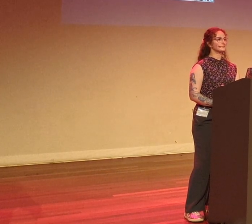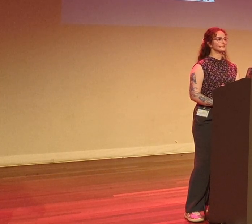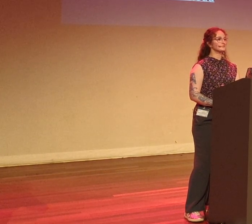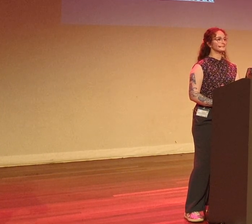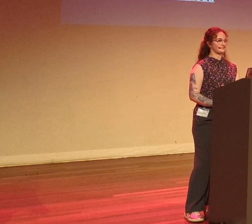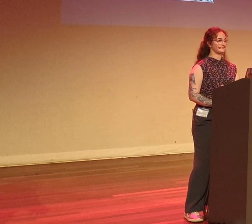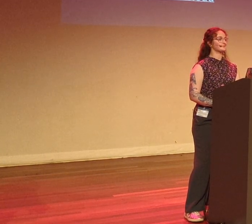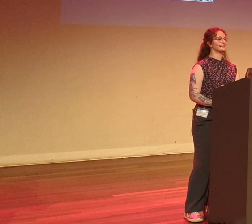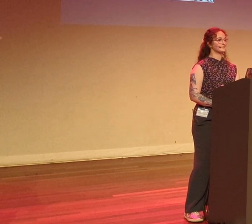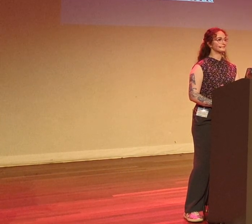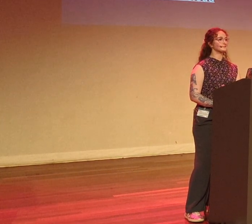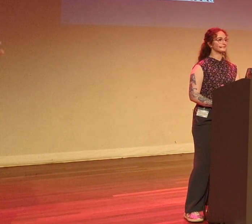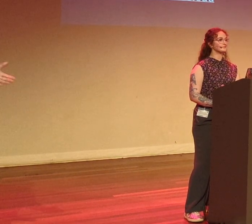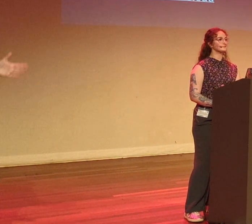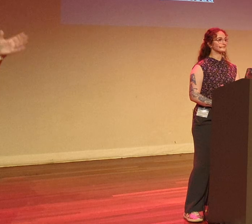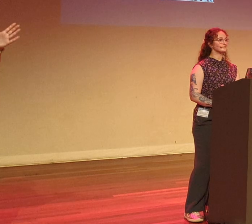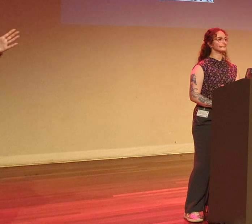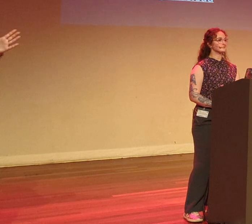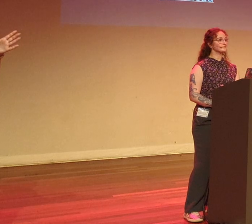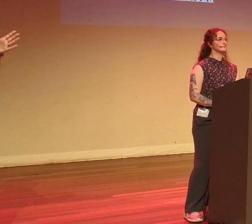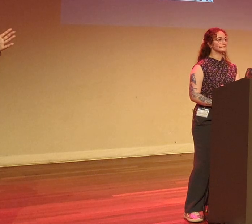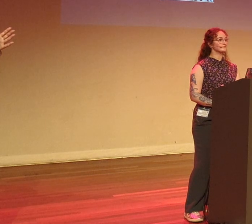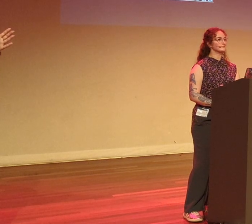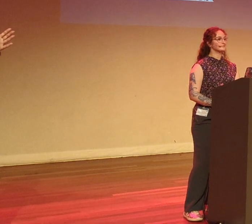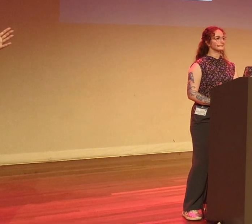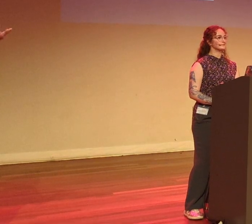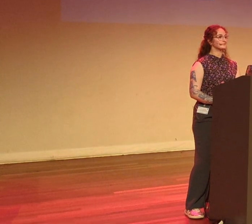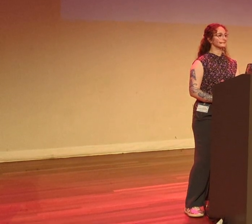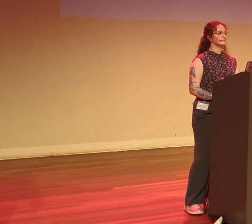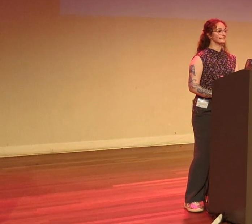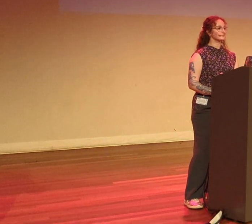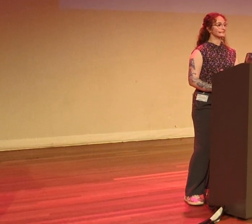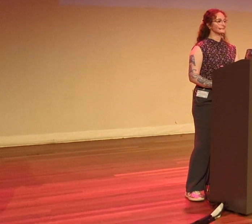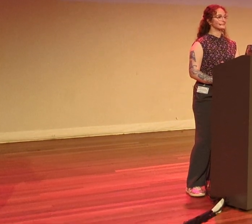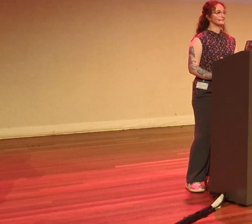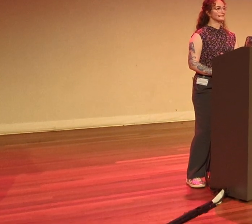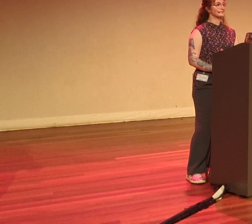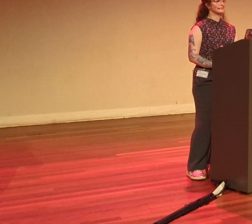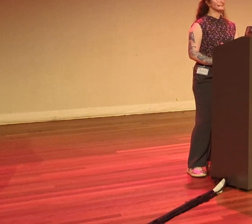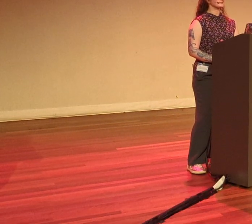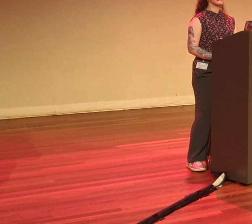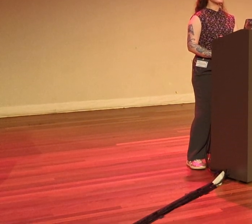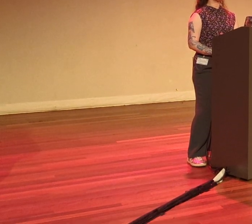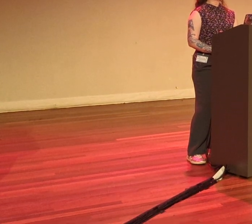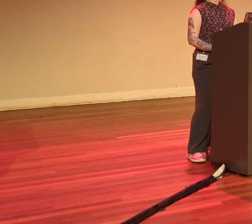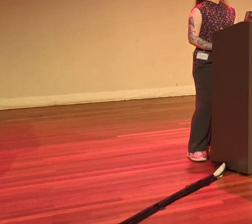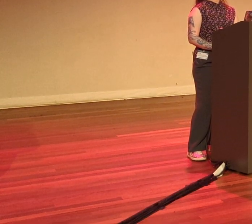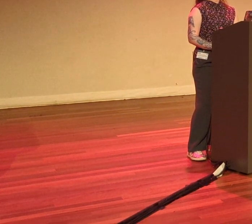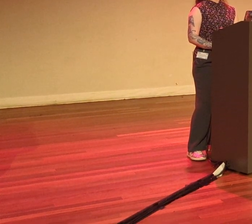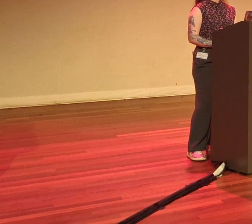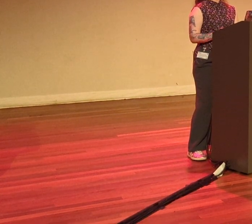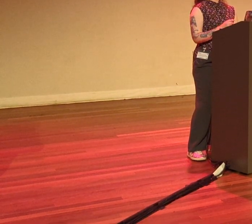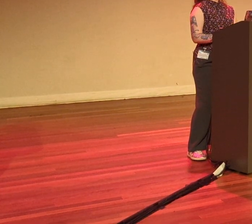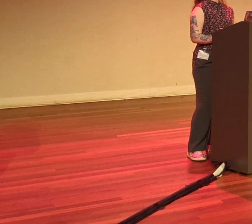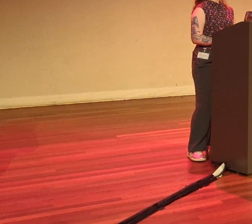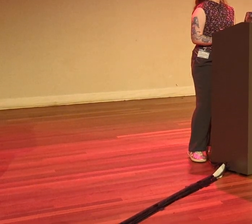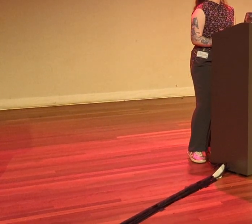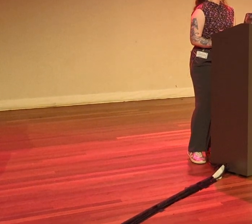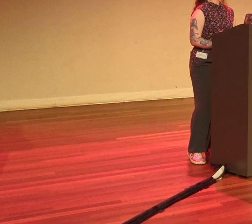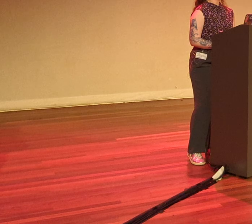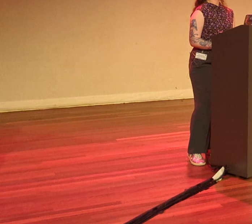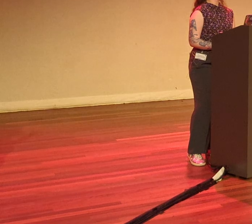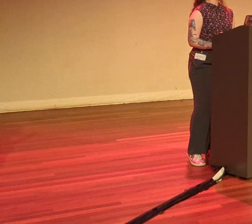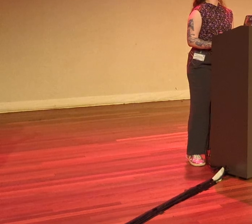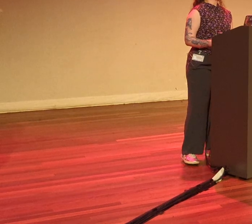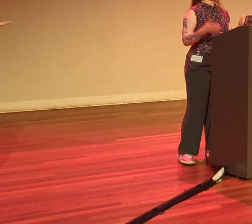collected corpora in data sets. And the second question is because you... Can I start with